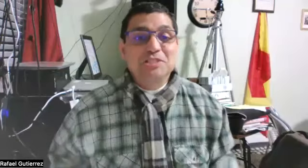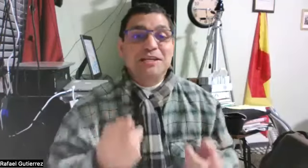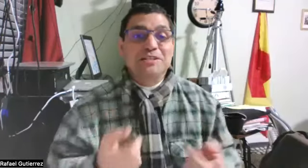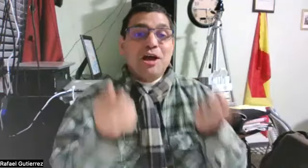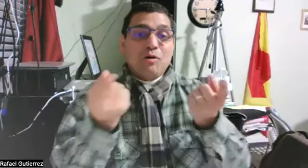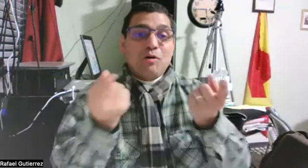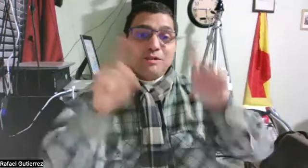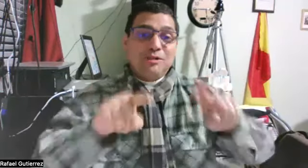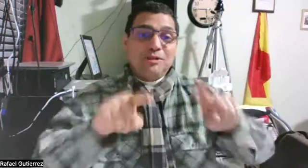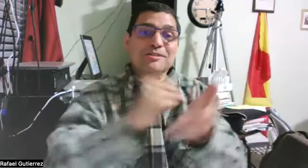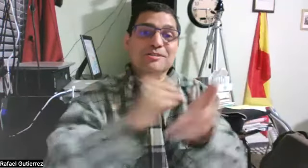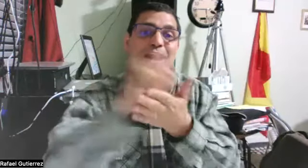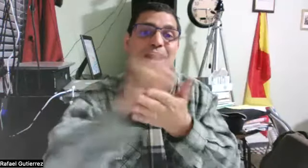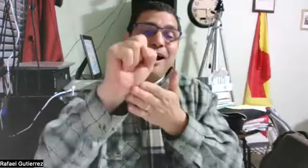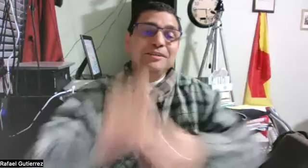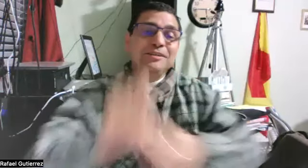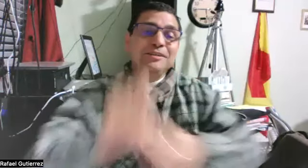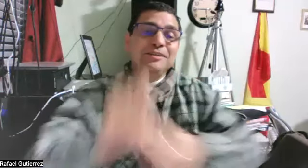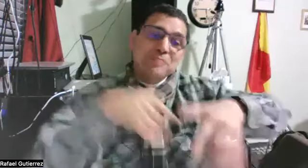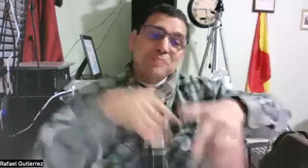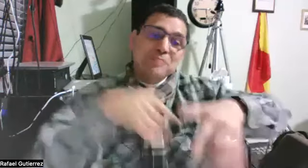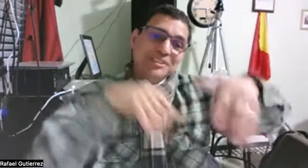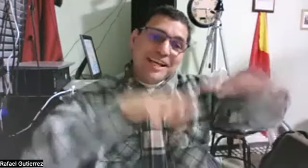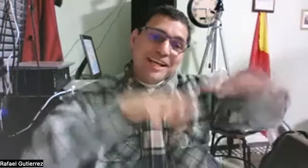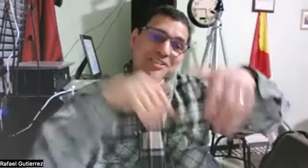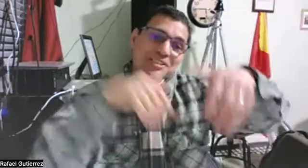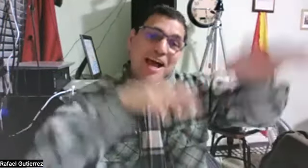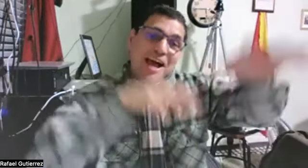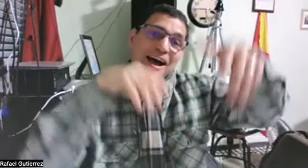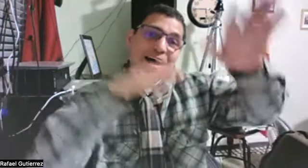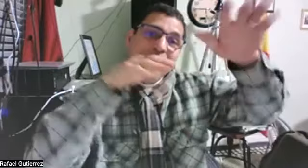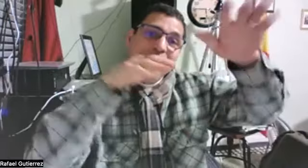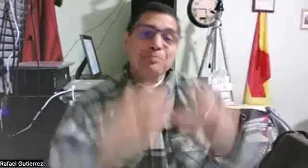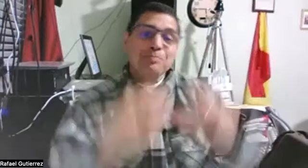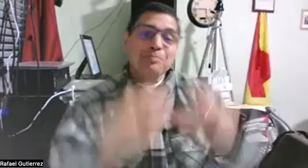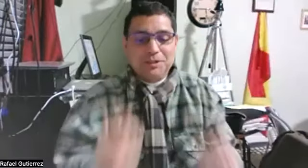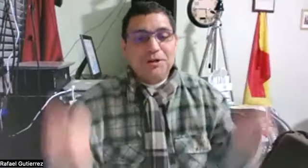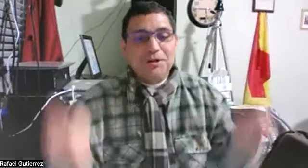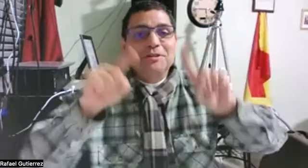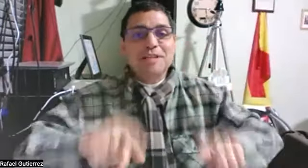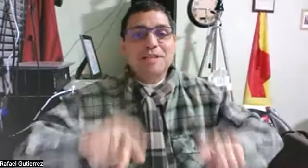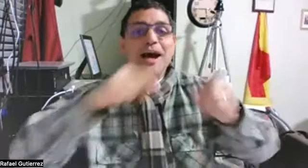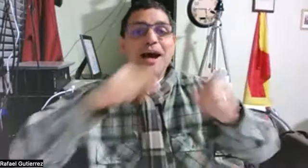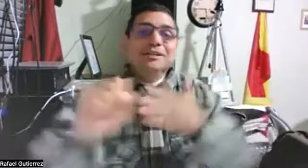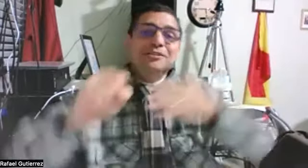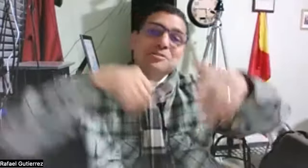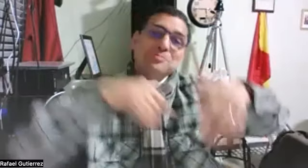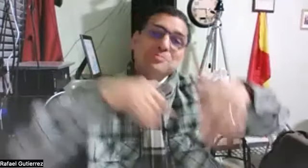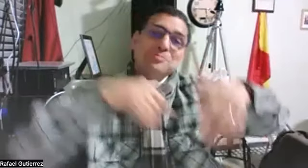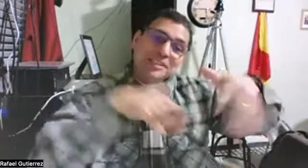and in Spanish, cuando los santos marchen ya, cuando los santos